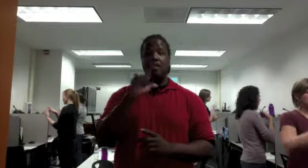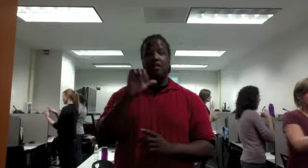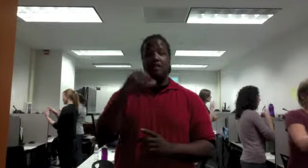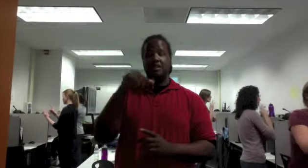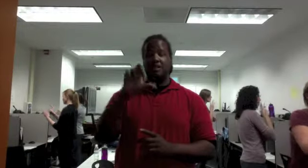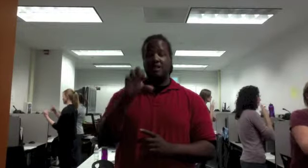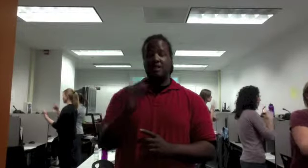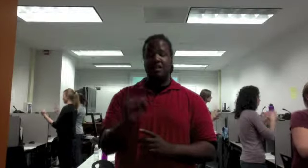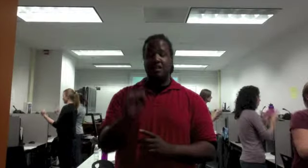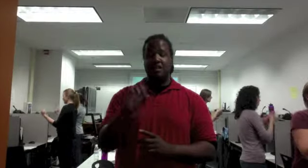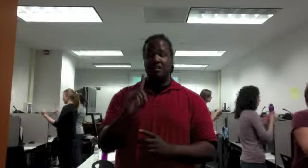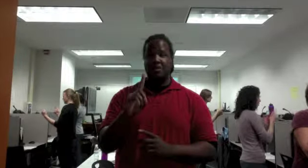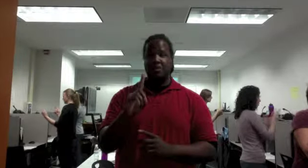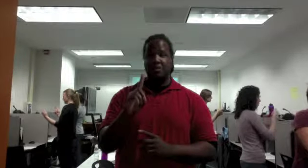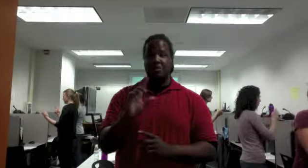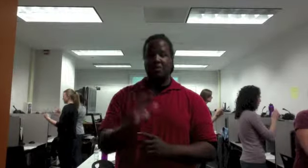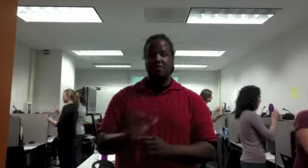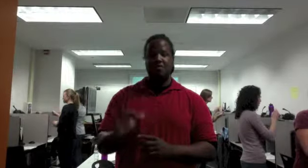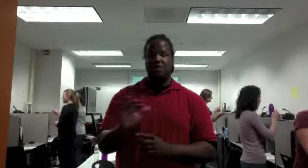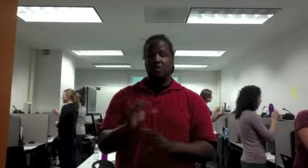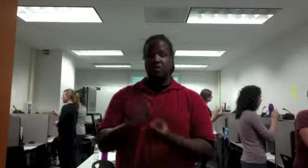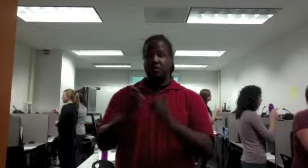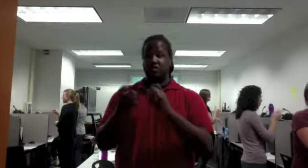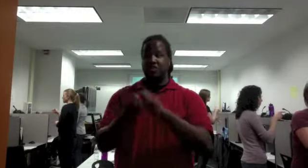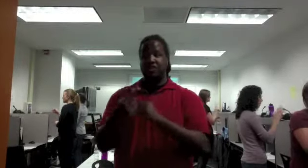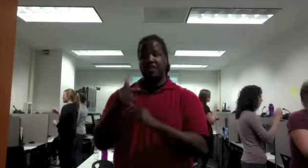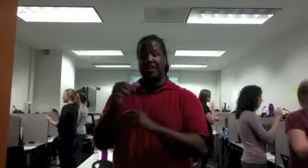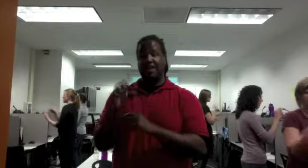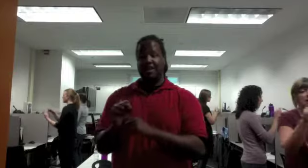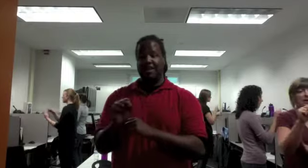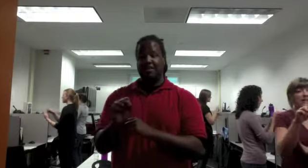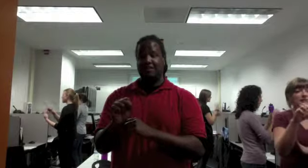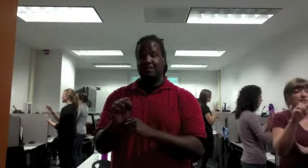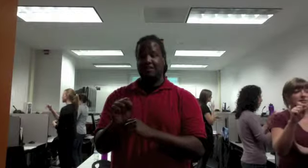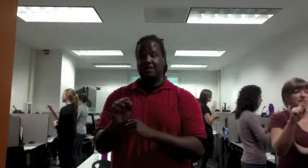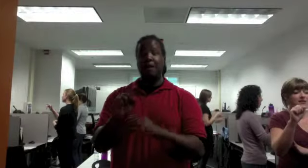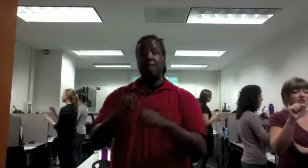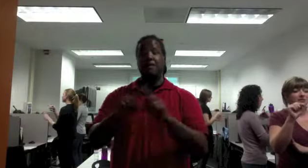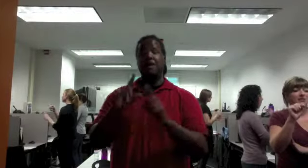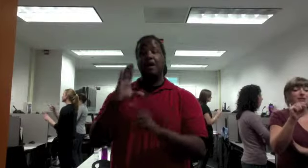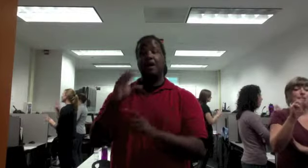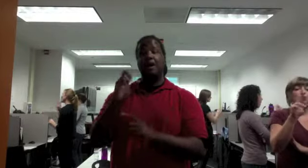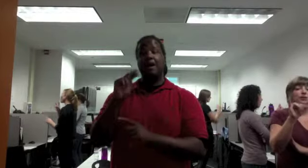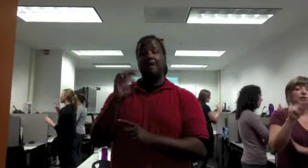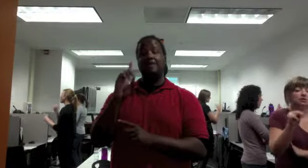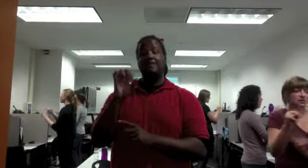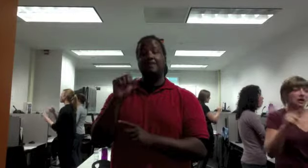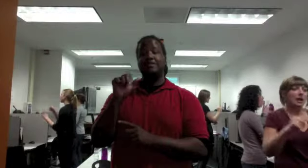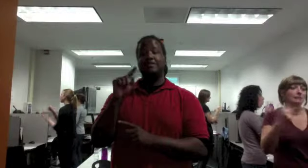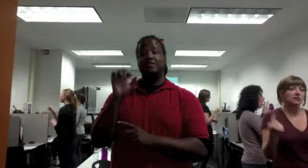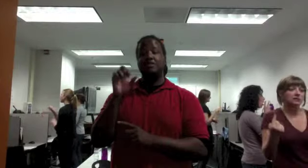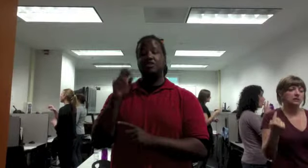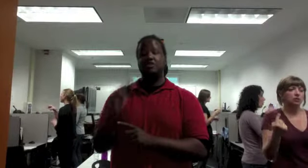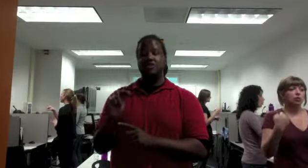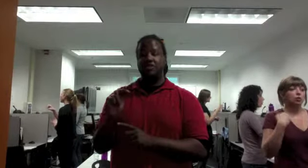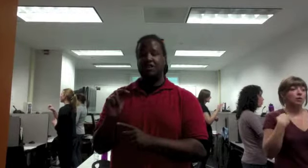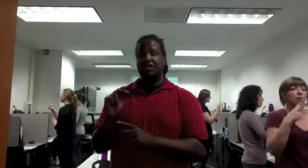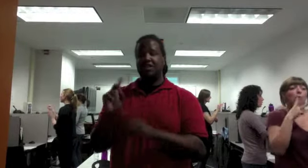and you transfer it into water in the gas form. Condensation is just the opposite, where you take water that is in